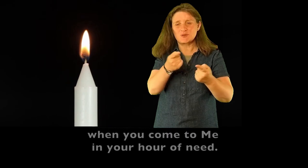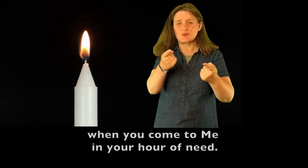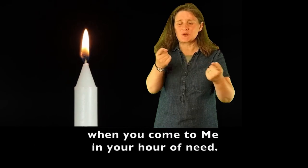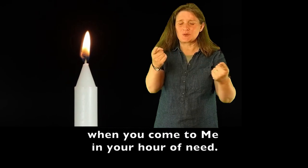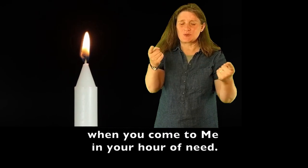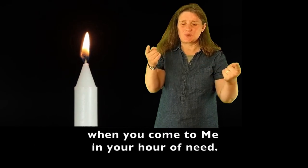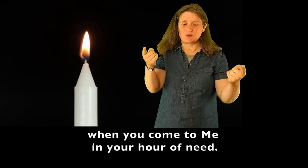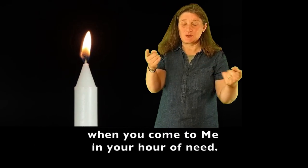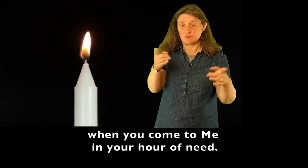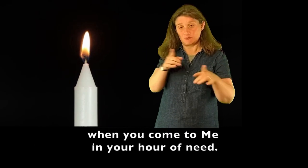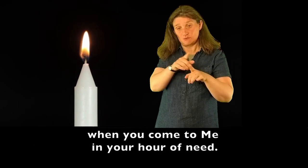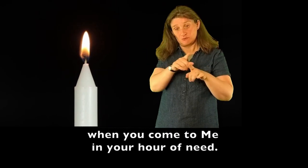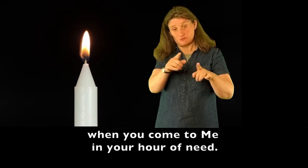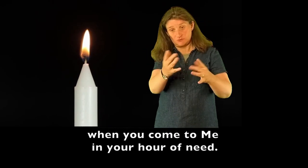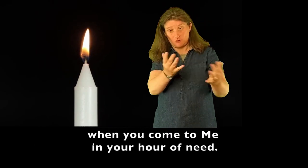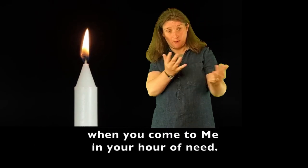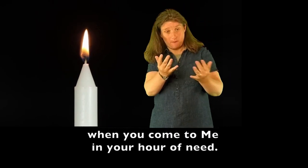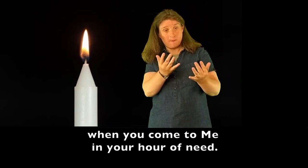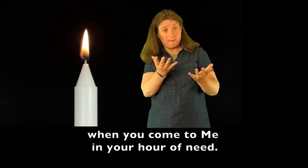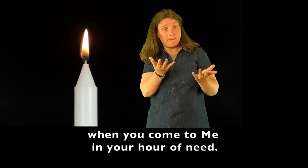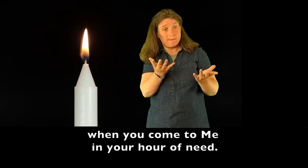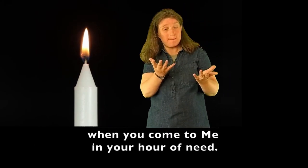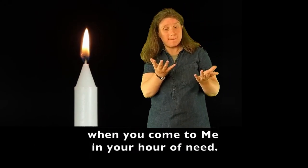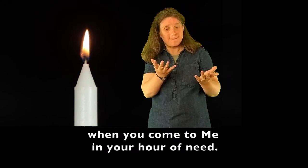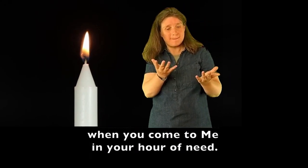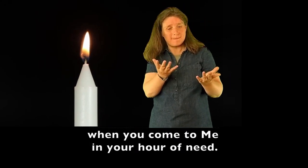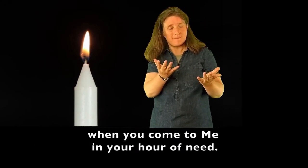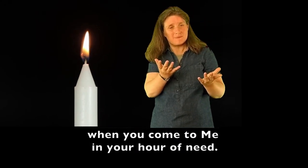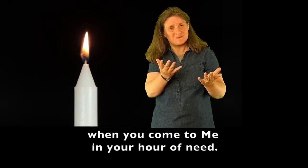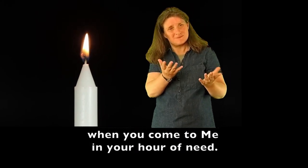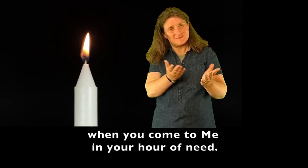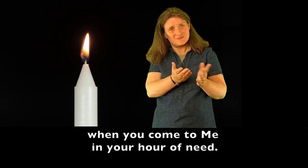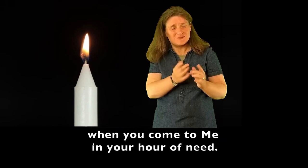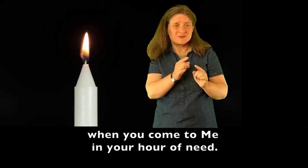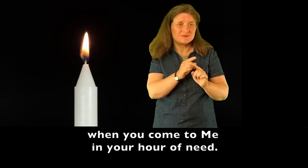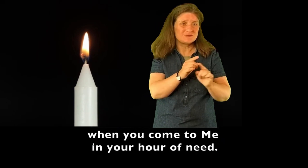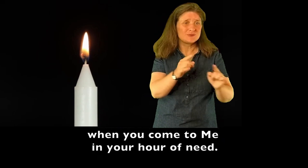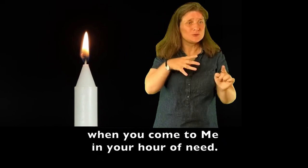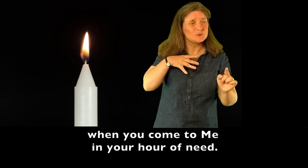To me in your arms.